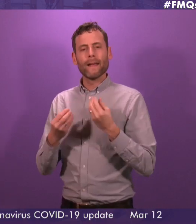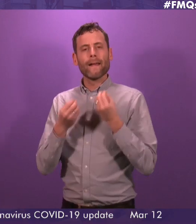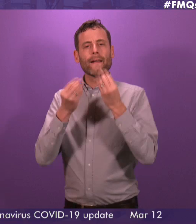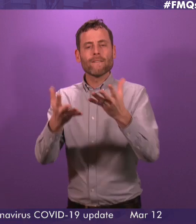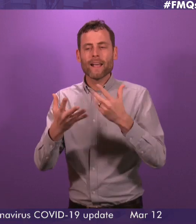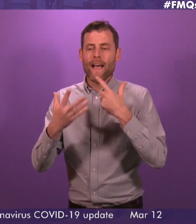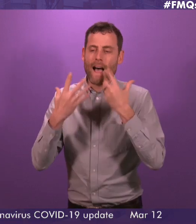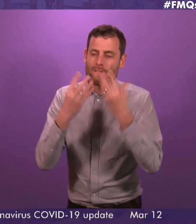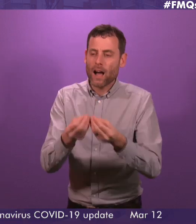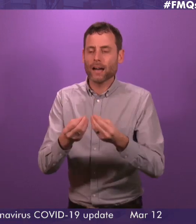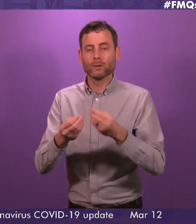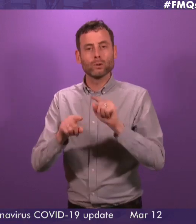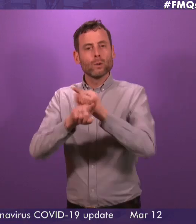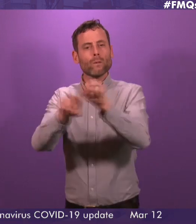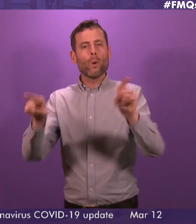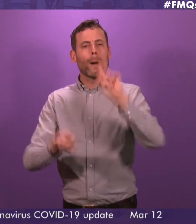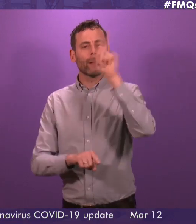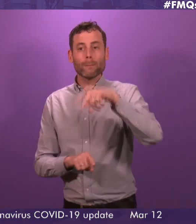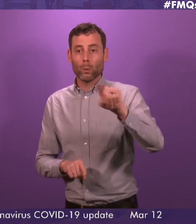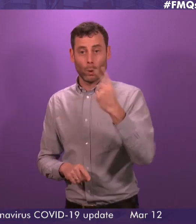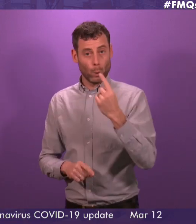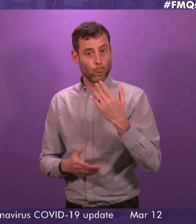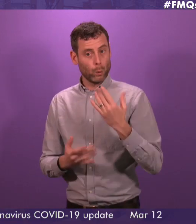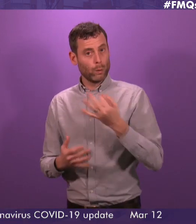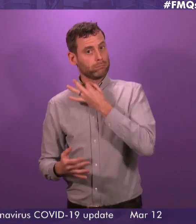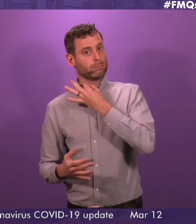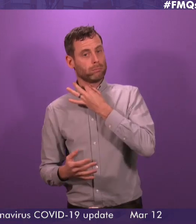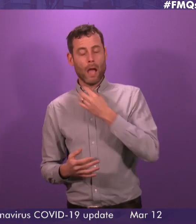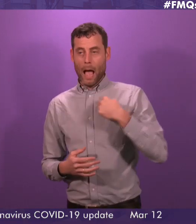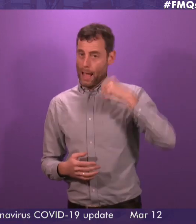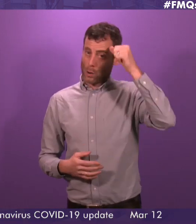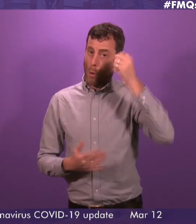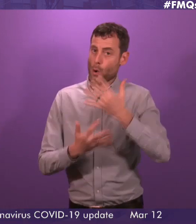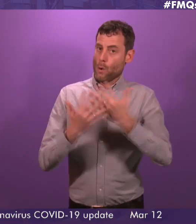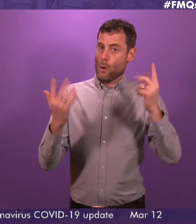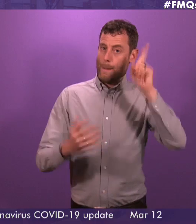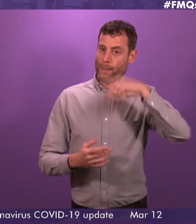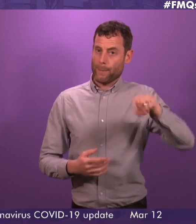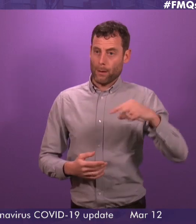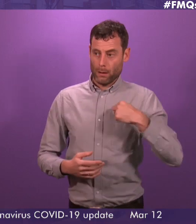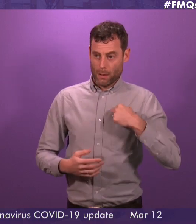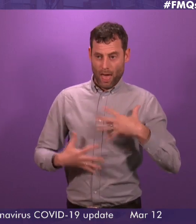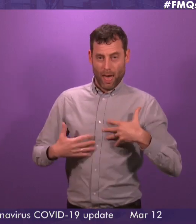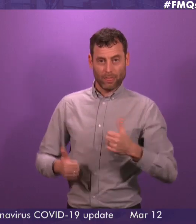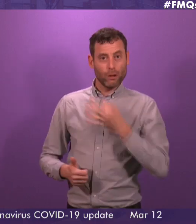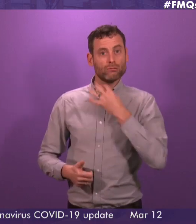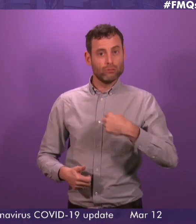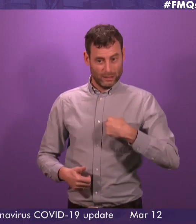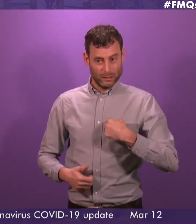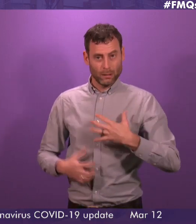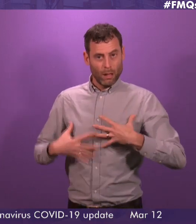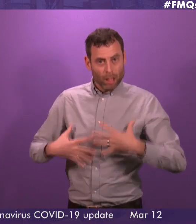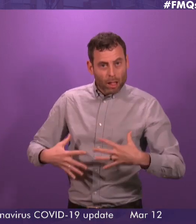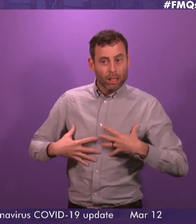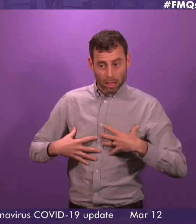advice, there are, I'm very conscious, a number of individuals who have underlying health conditions, some of whom